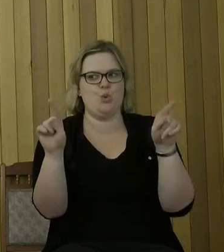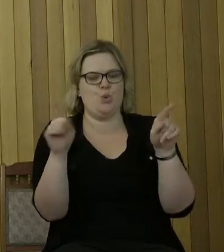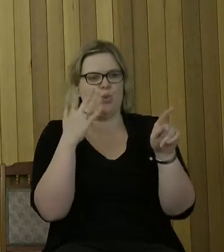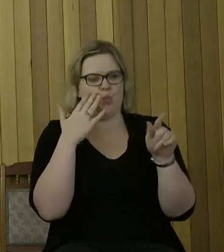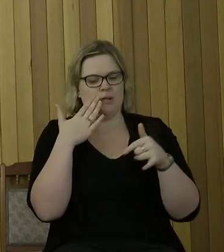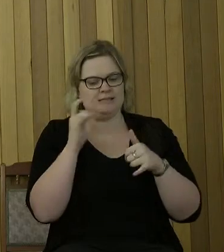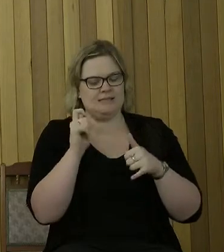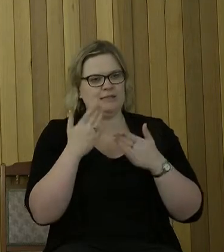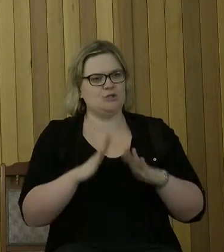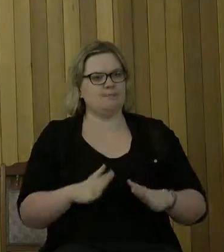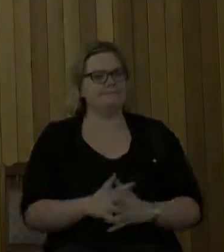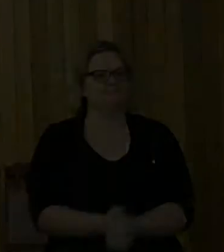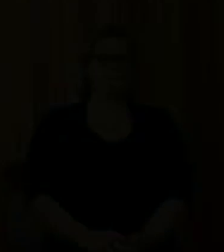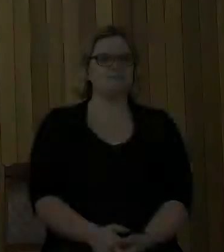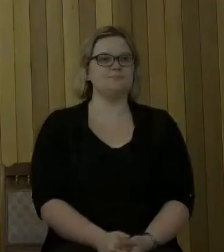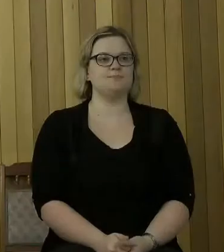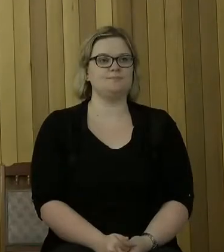in the end?